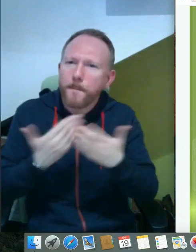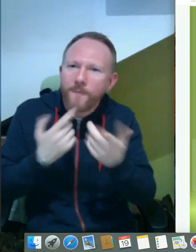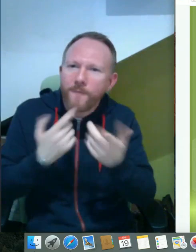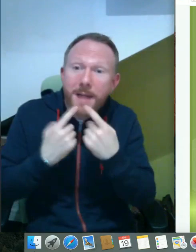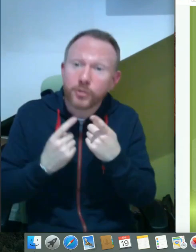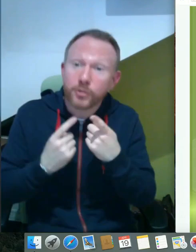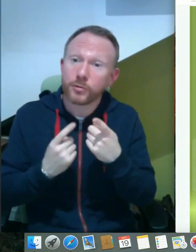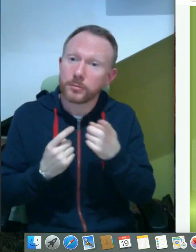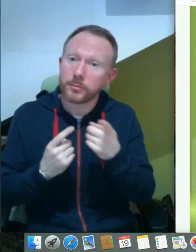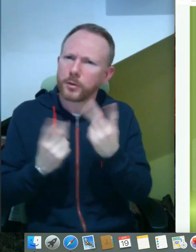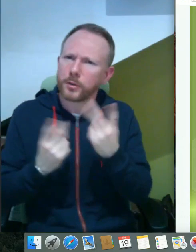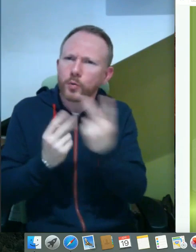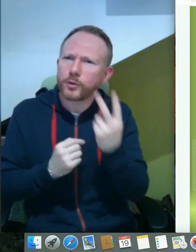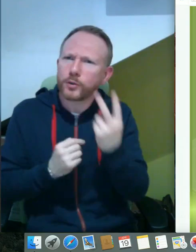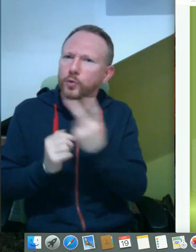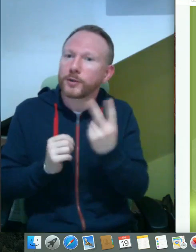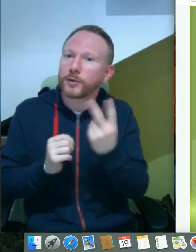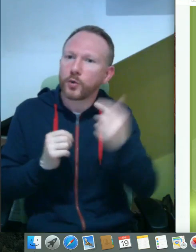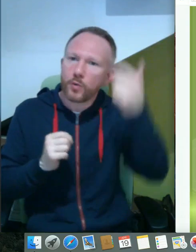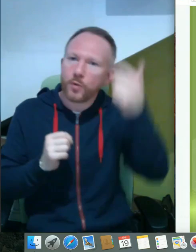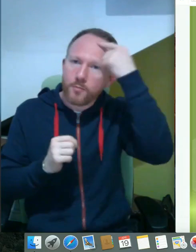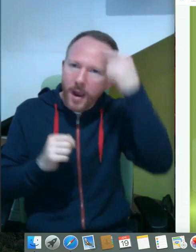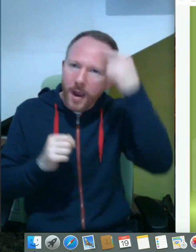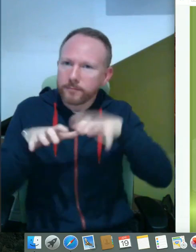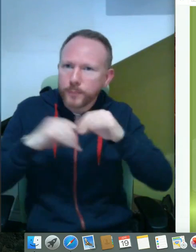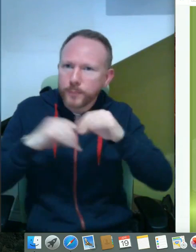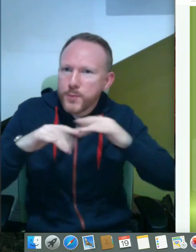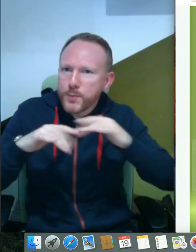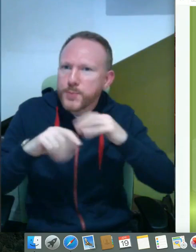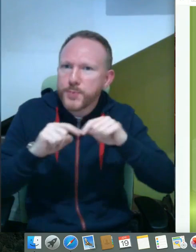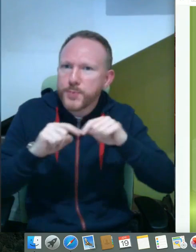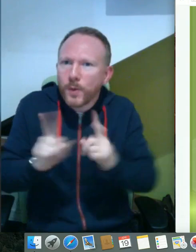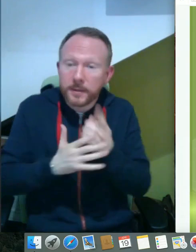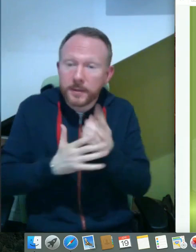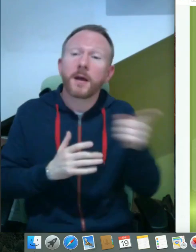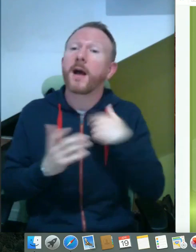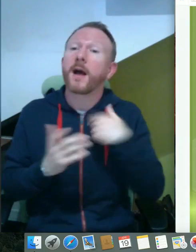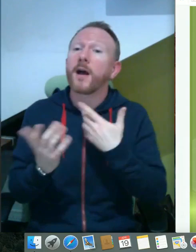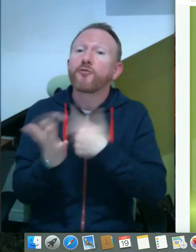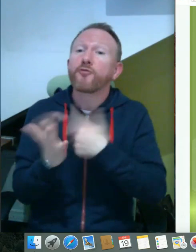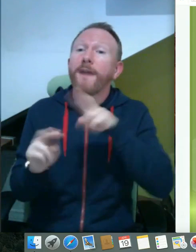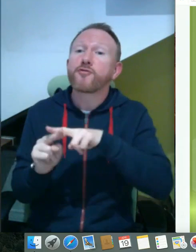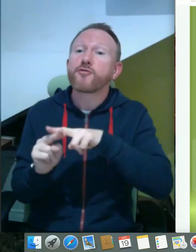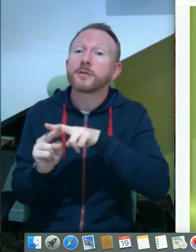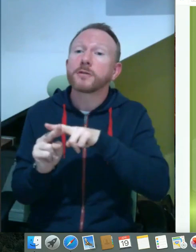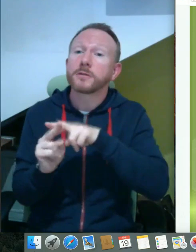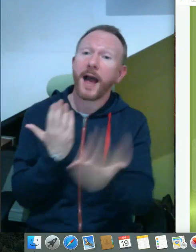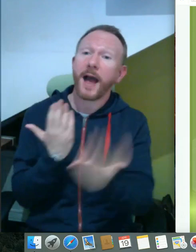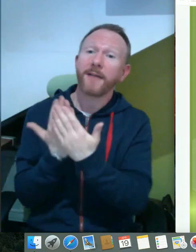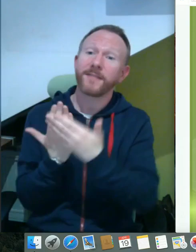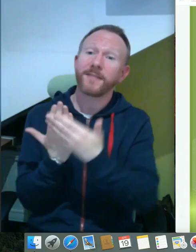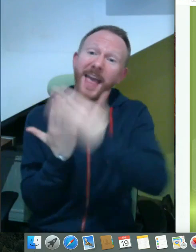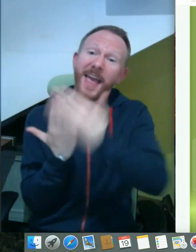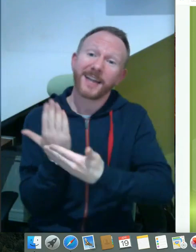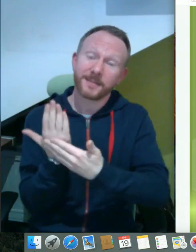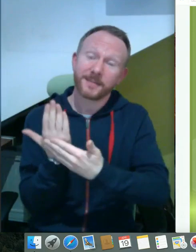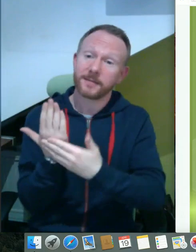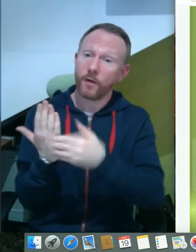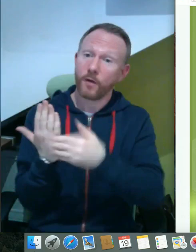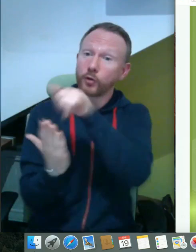There are references at the end of the document, so hopefully you'll find everything you need there. If you don't, then do get in